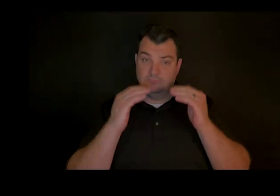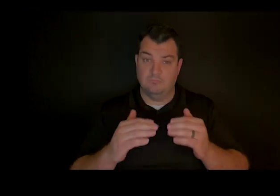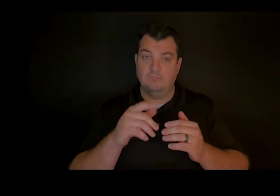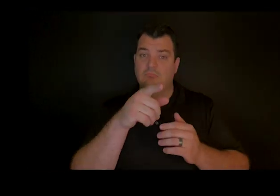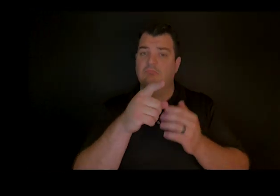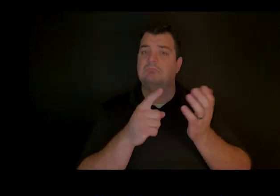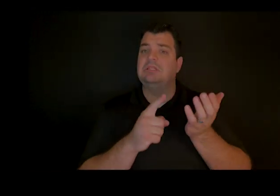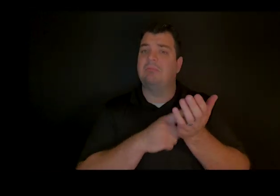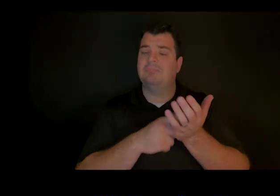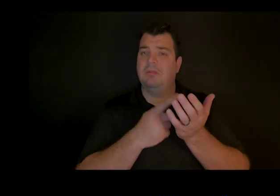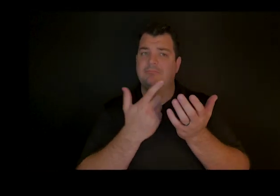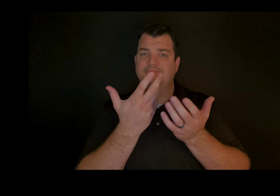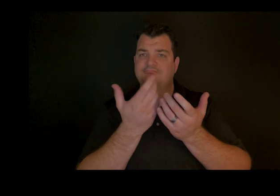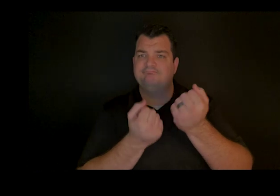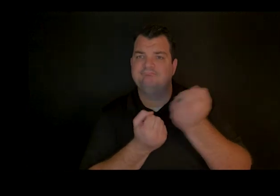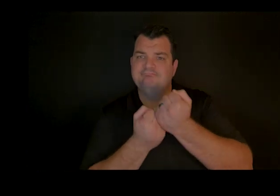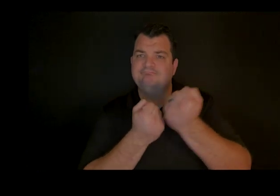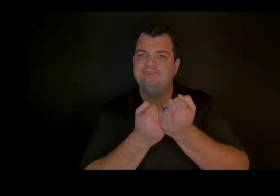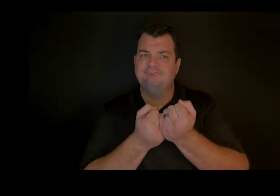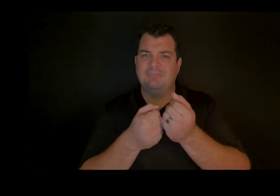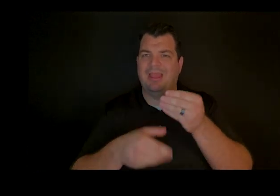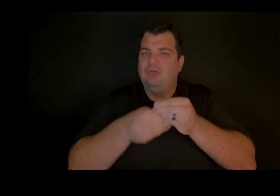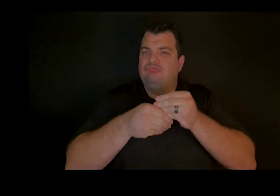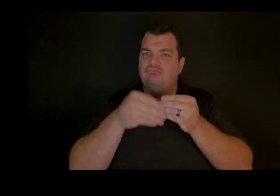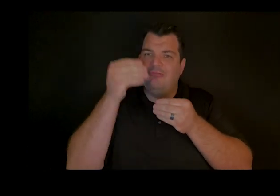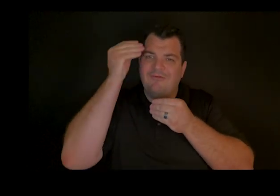Related or supplemental services might be needed.